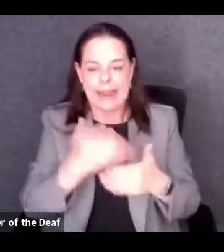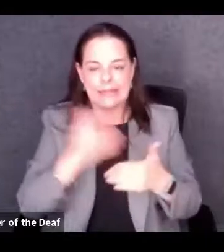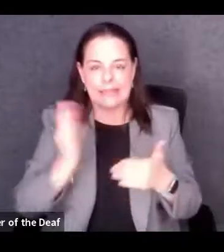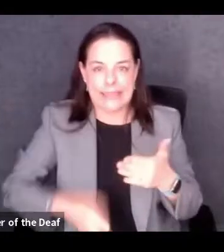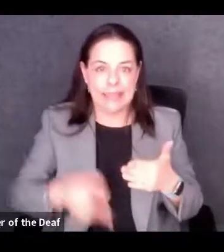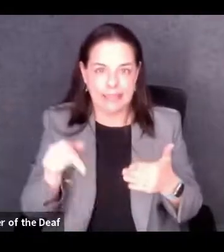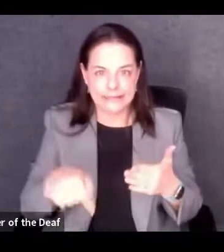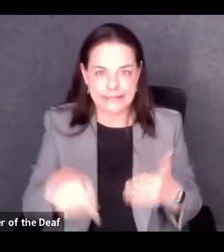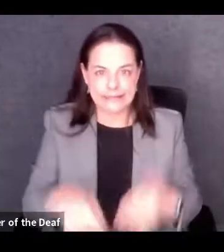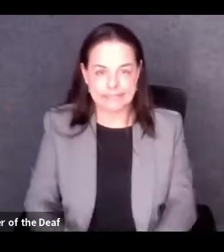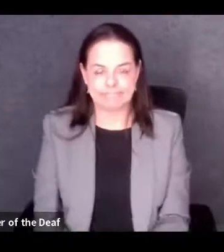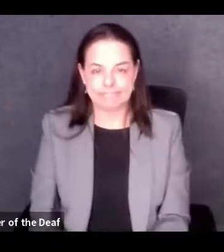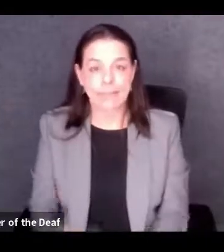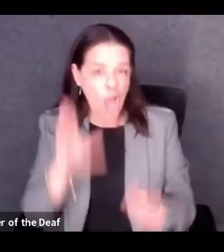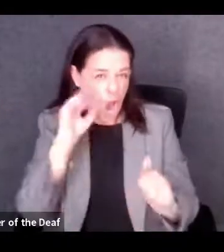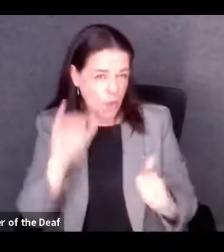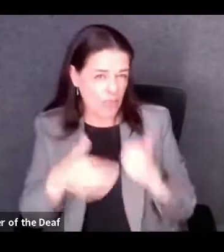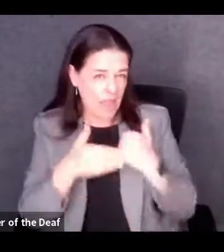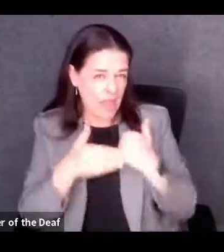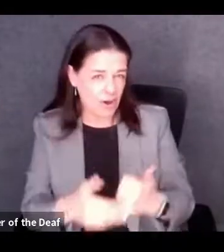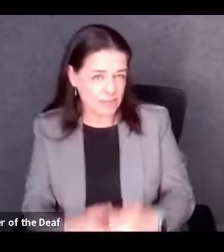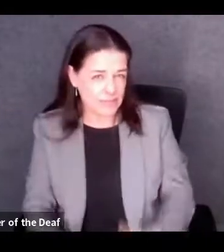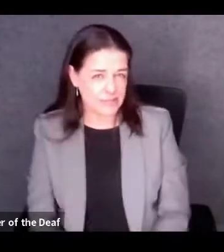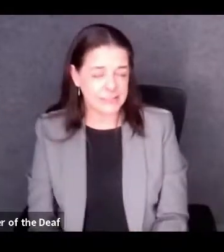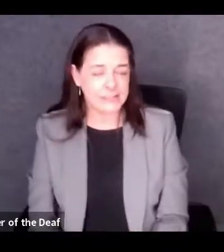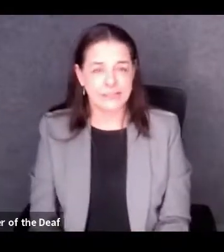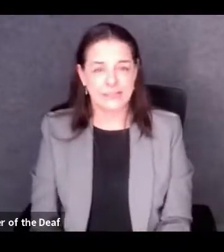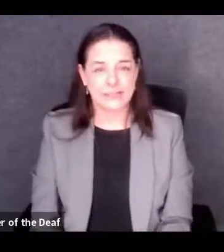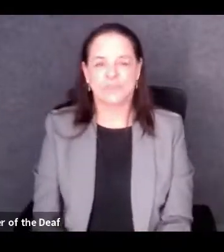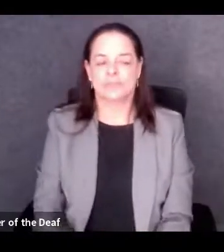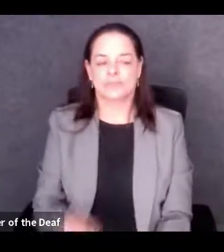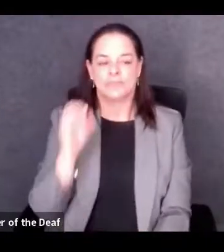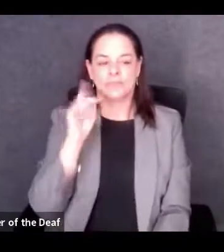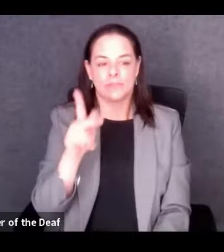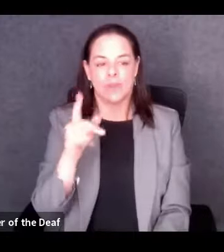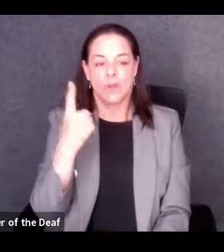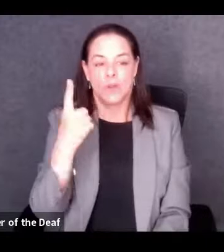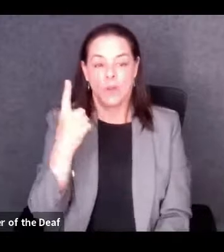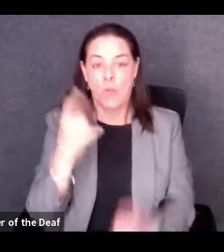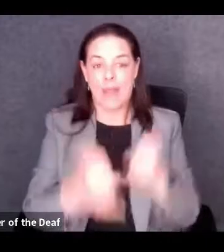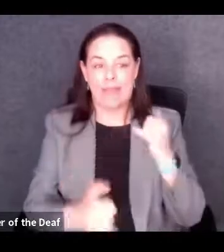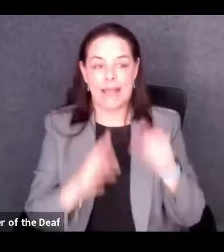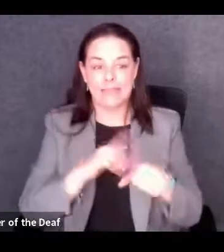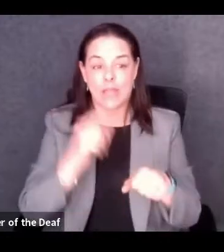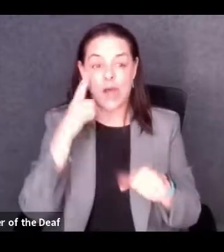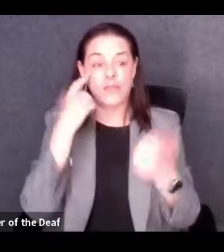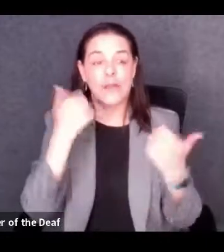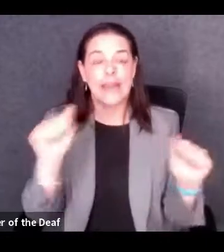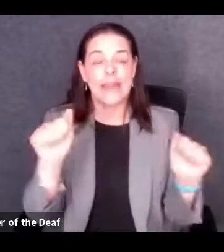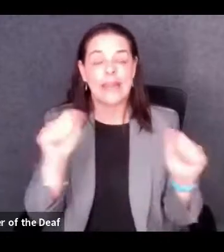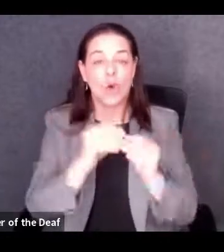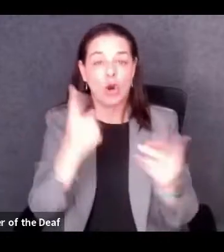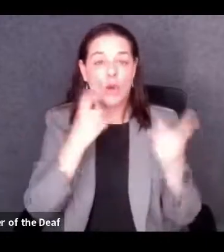this. I hope that helps. All right, one last call for any more questions.